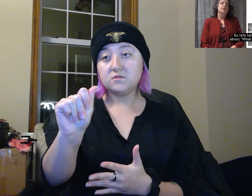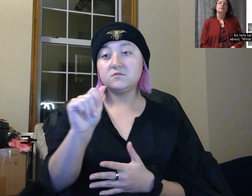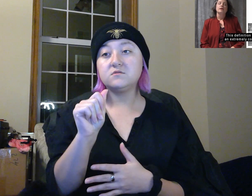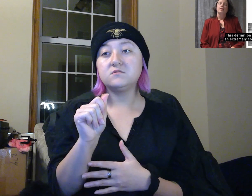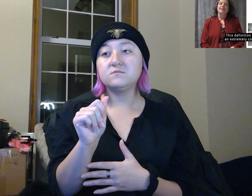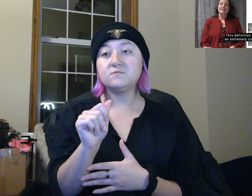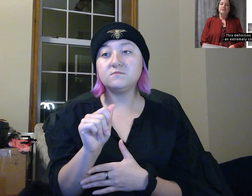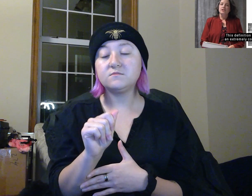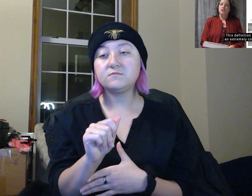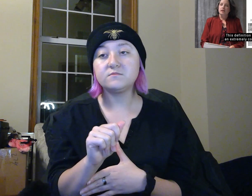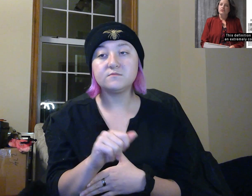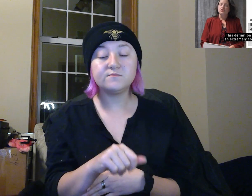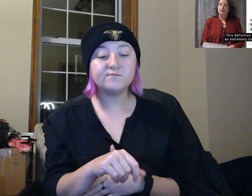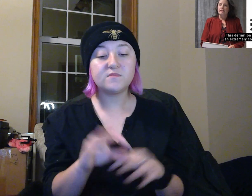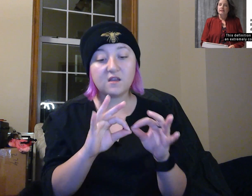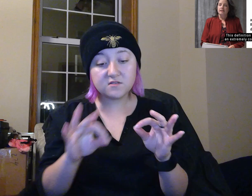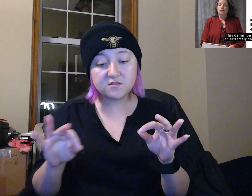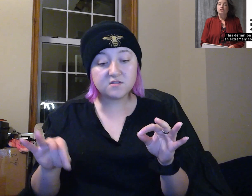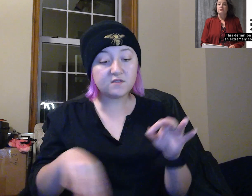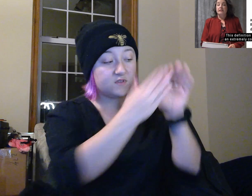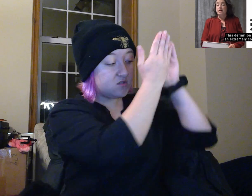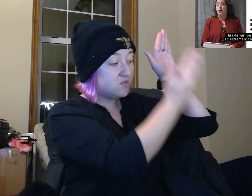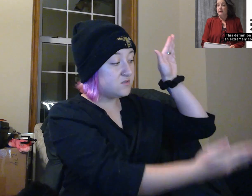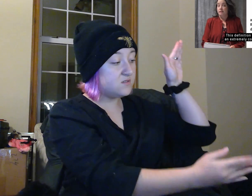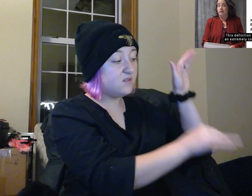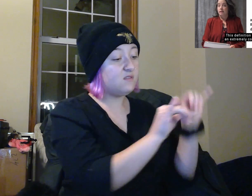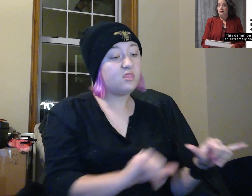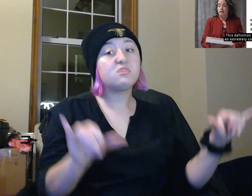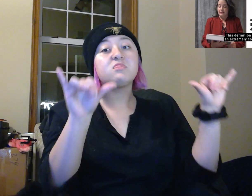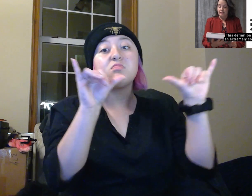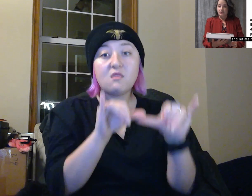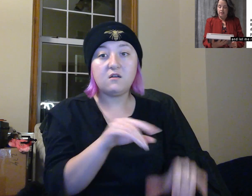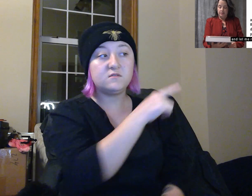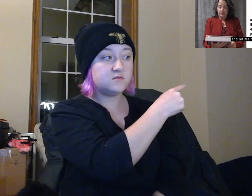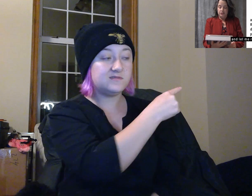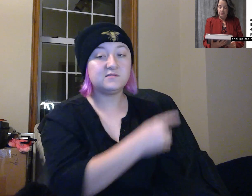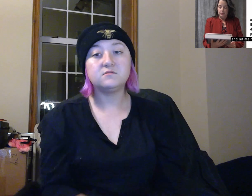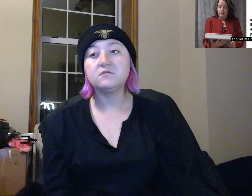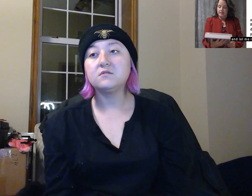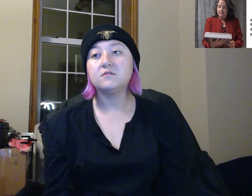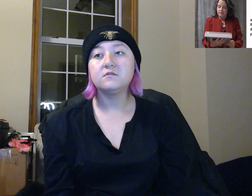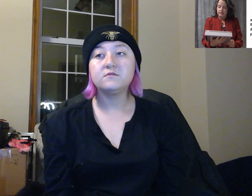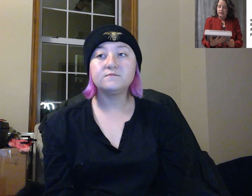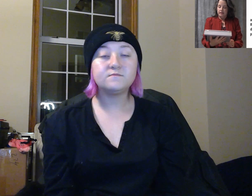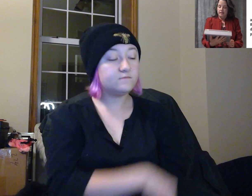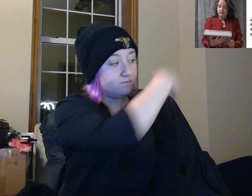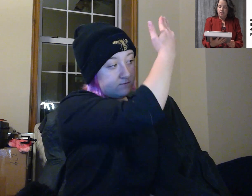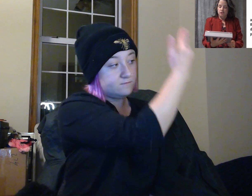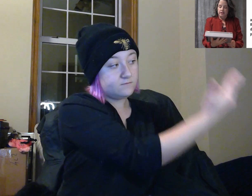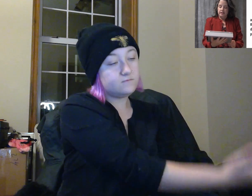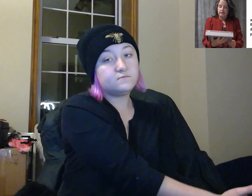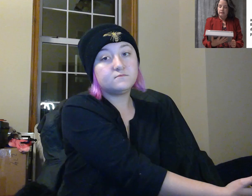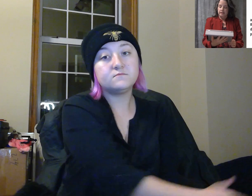disability. This definition on the screen is an extremely common definition, and let me read it to you. Disability